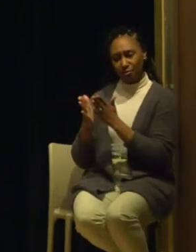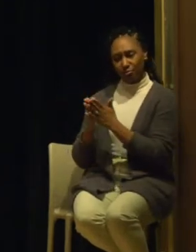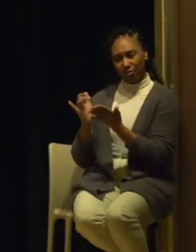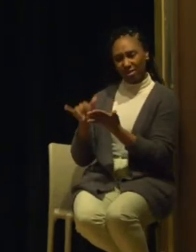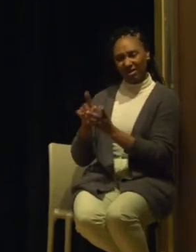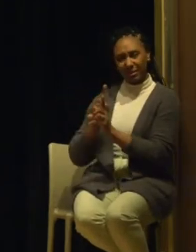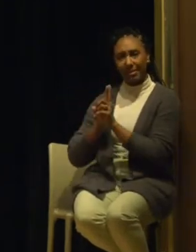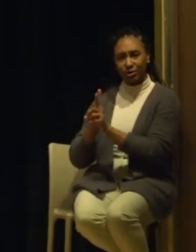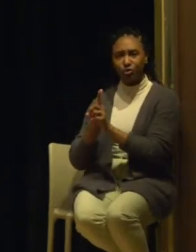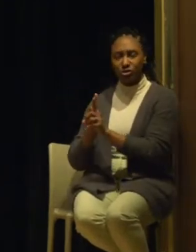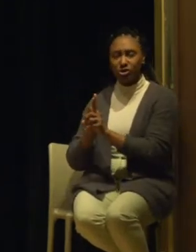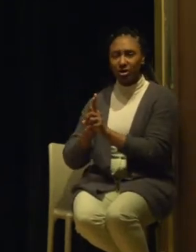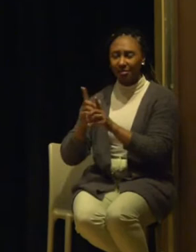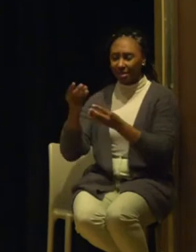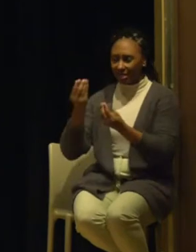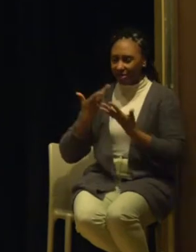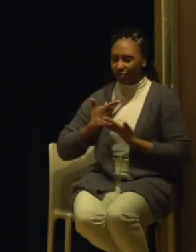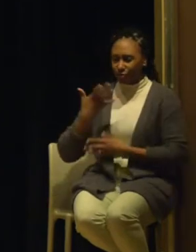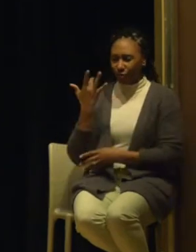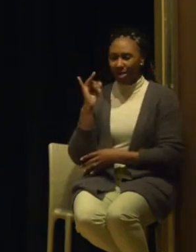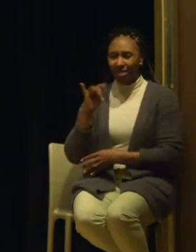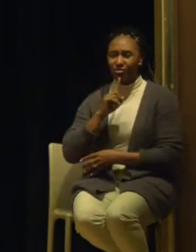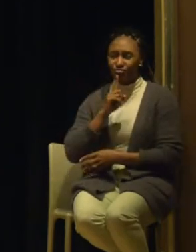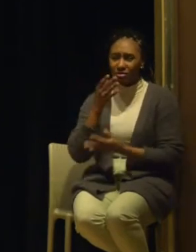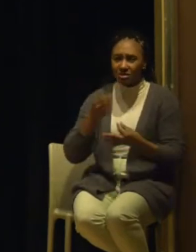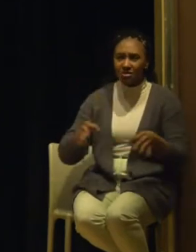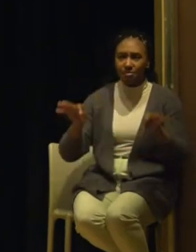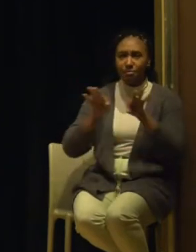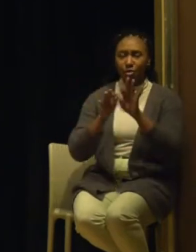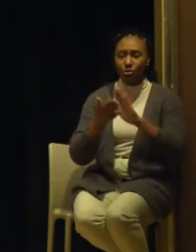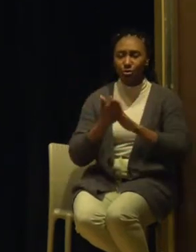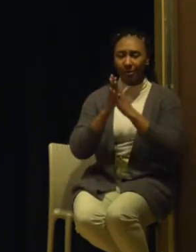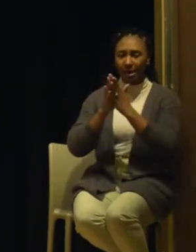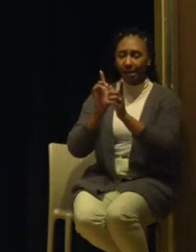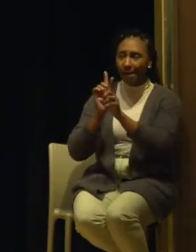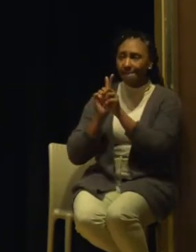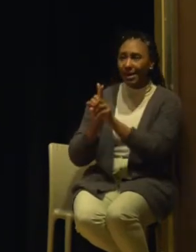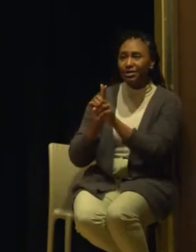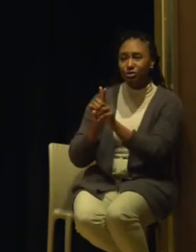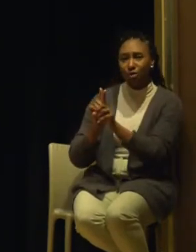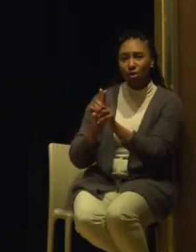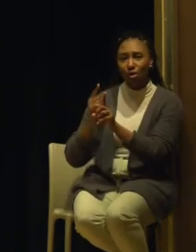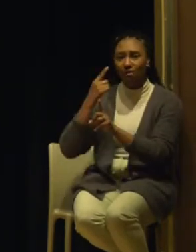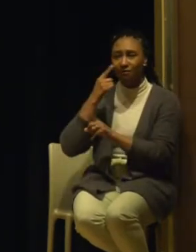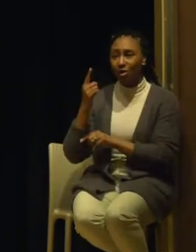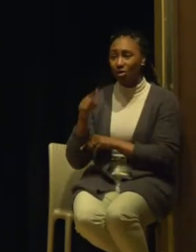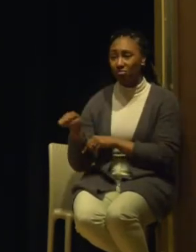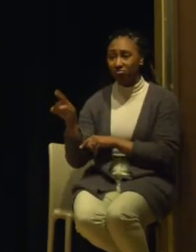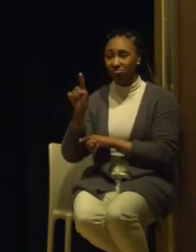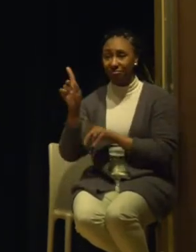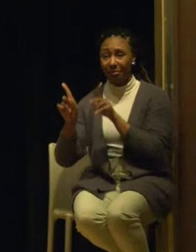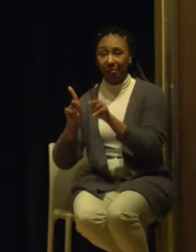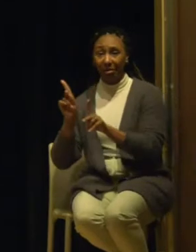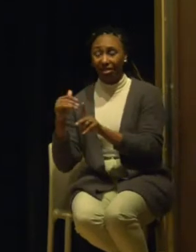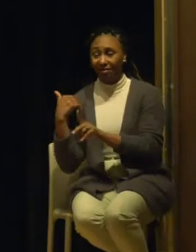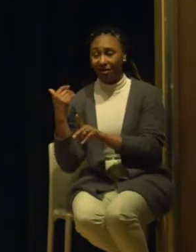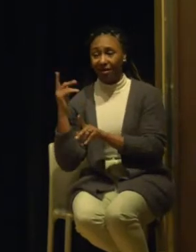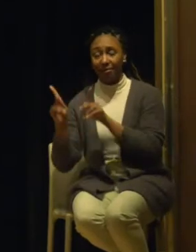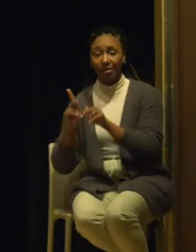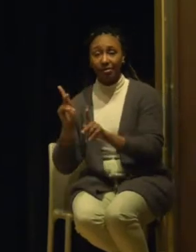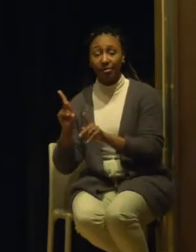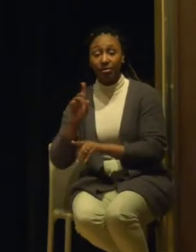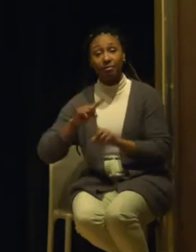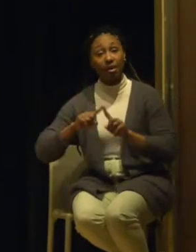was so significant, to be a mentor, to really, you know, give that to folks. Well, I've always liked giving